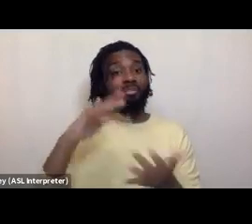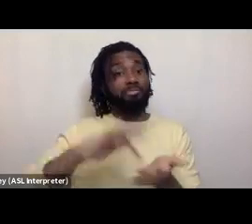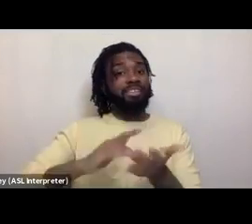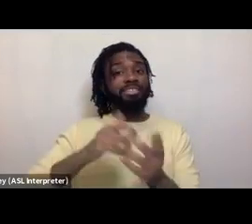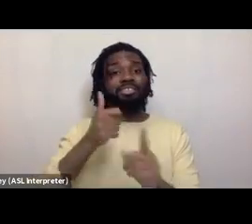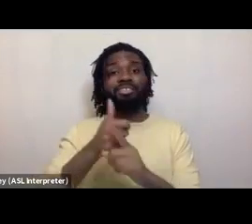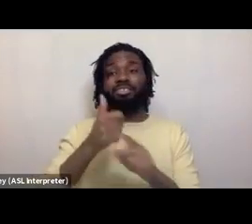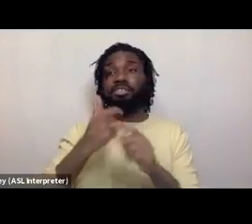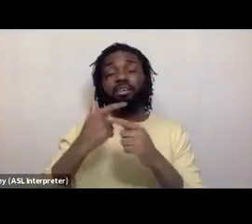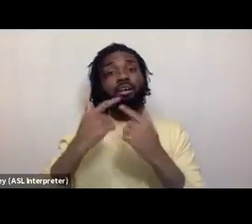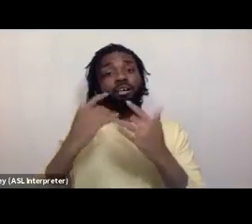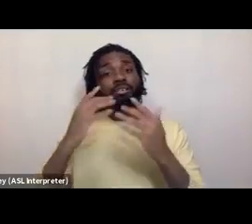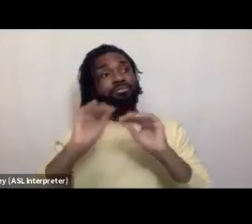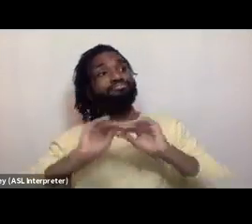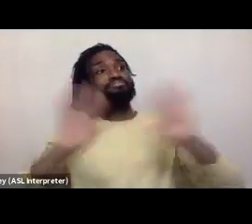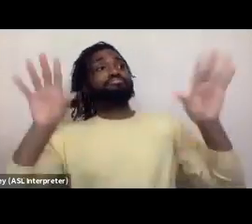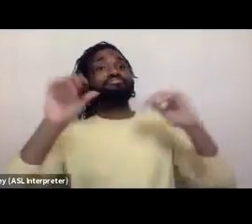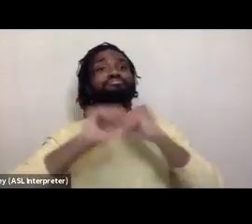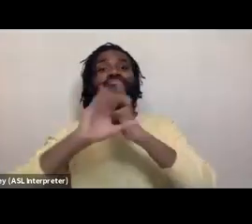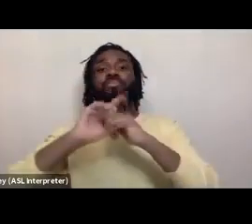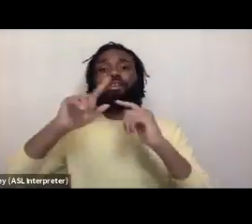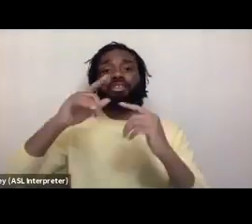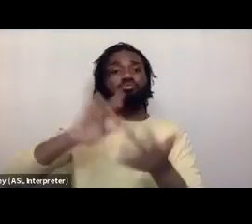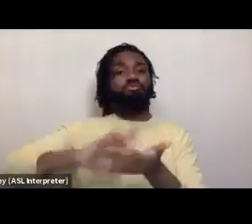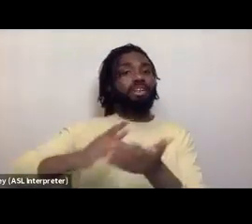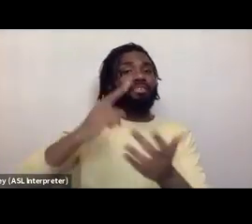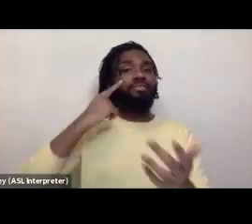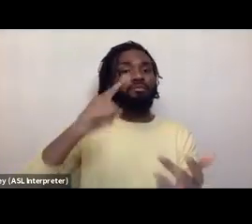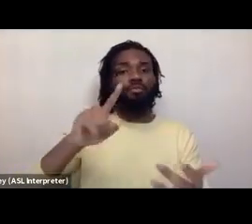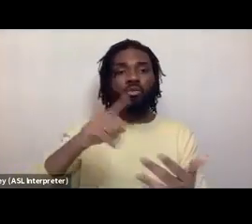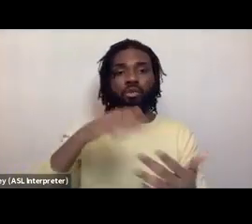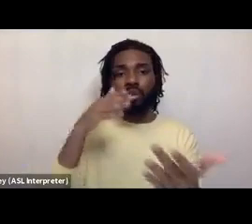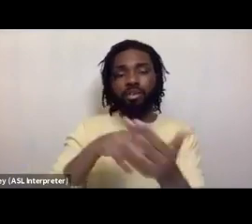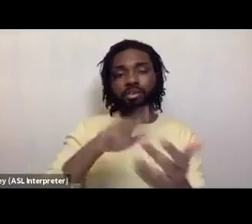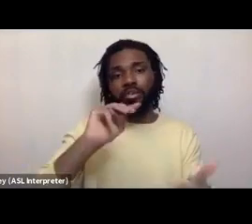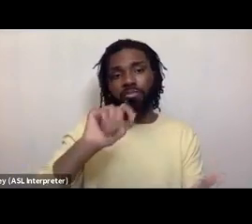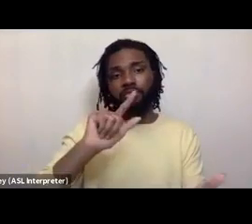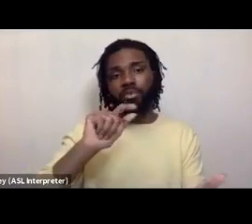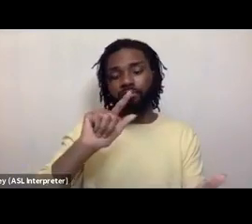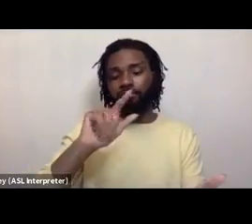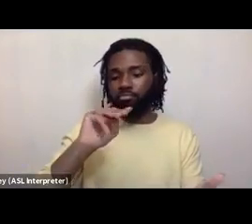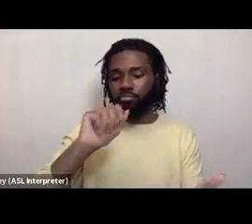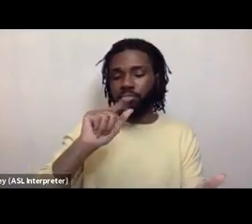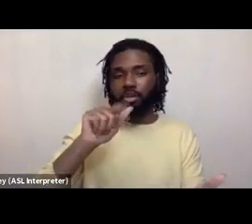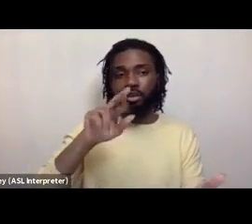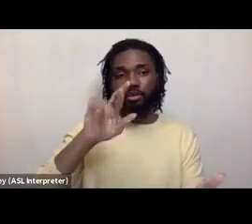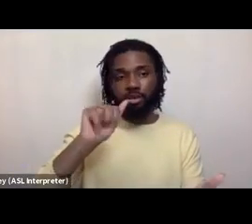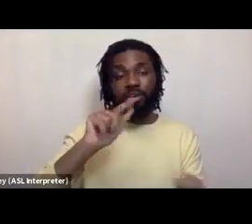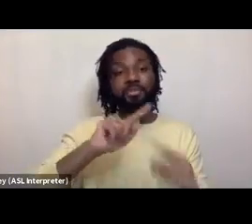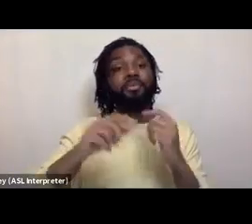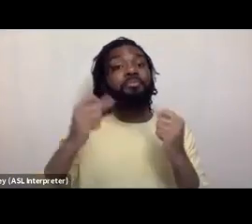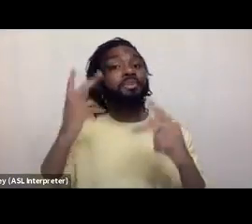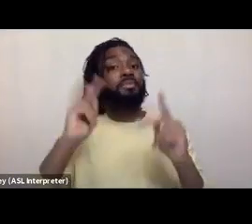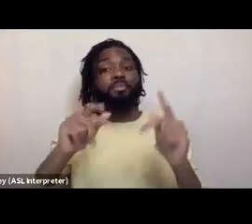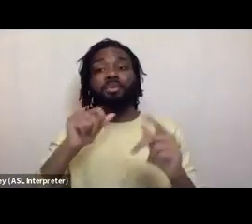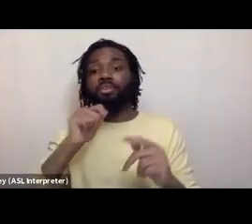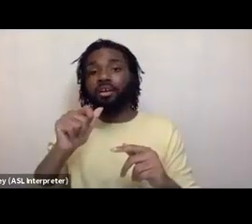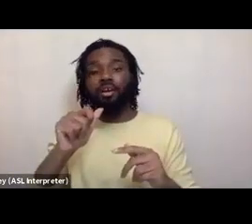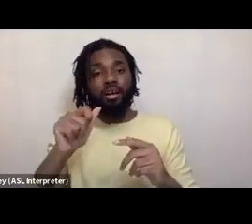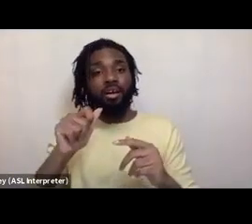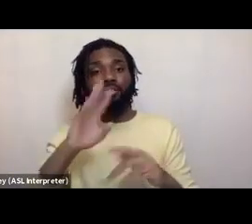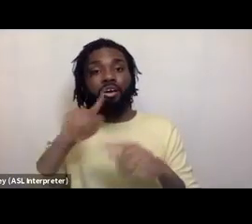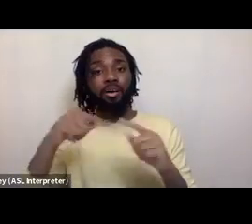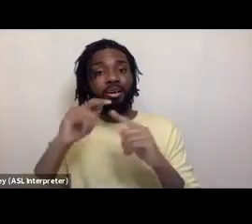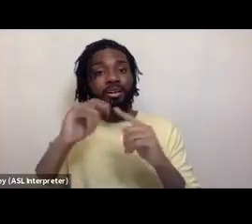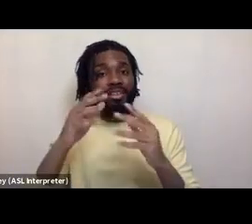an anti-malarial, which it is. But the thing that people don't say about malaria a lot anymore is that malaria and immunity,